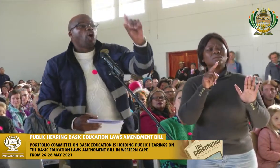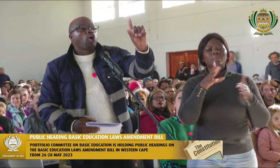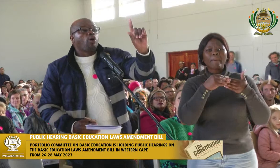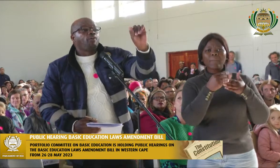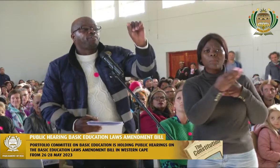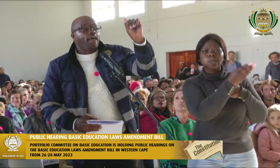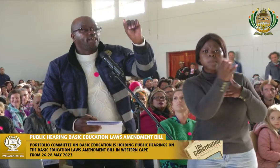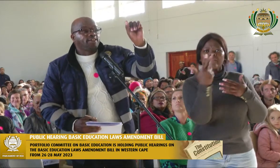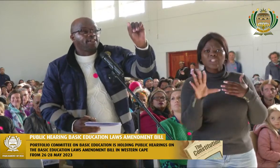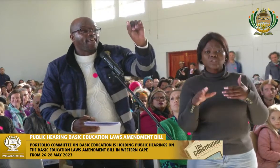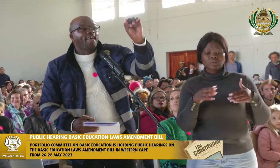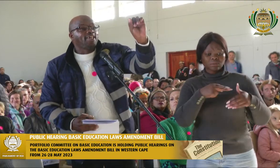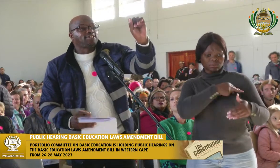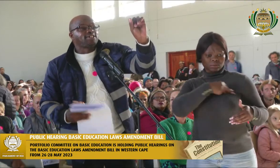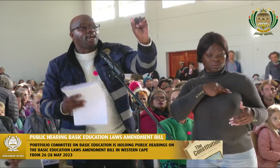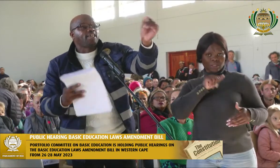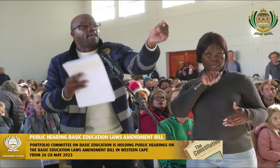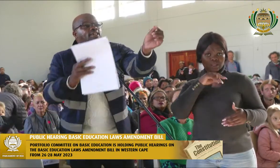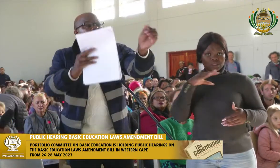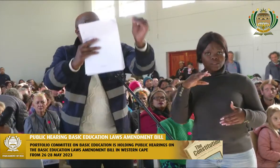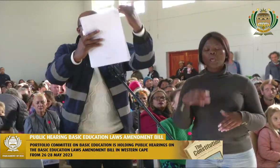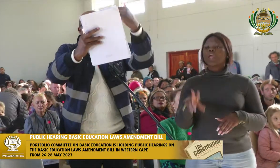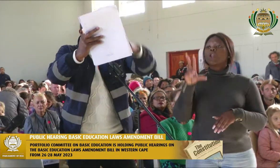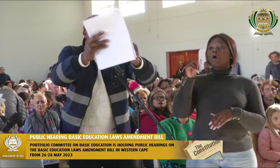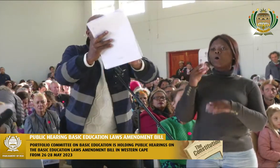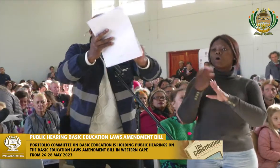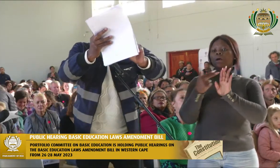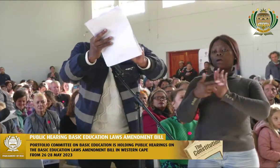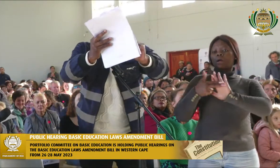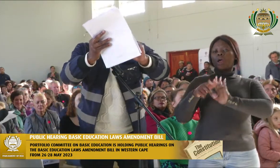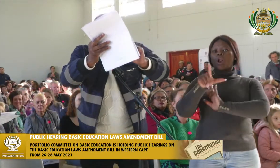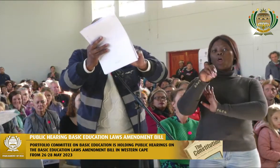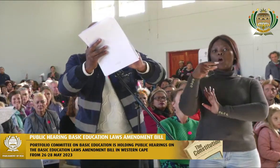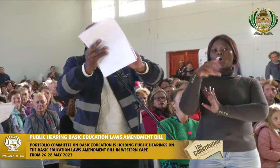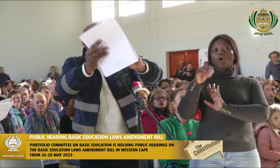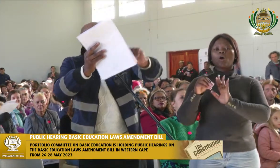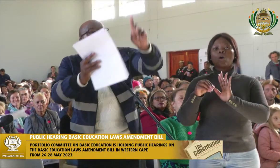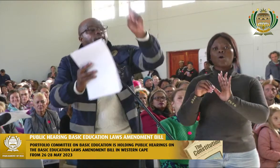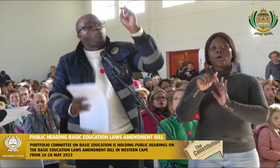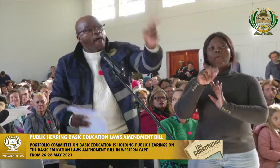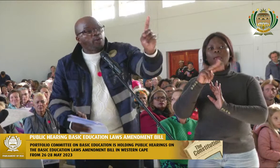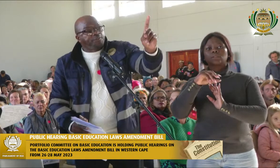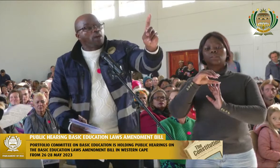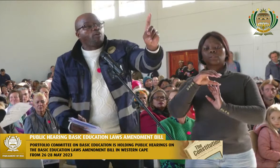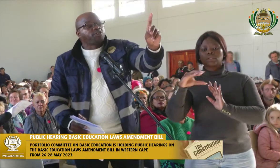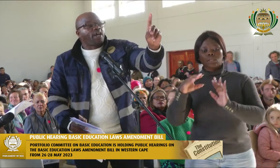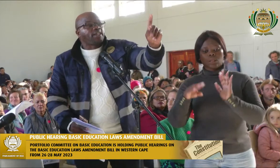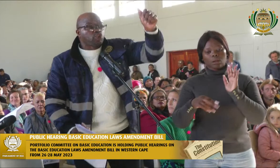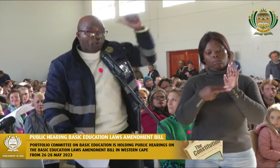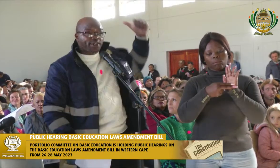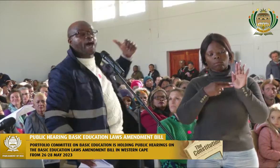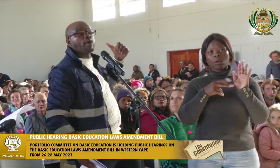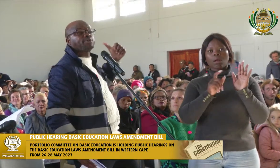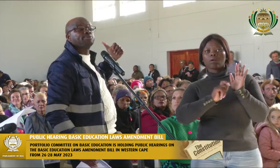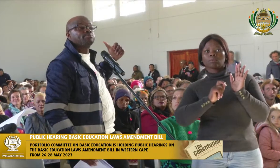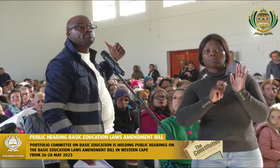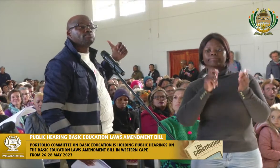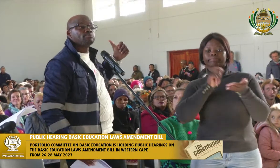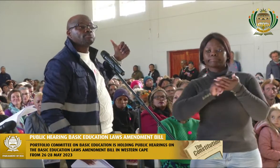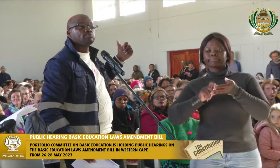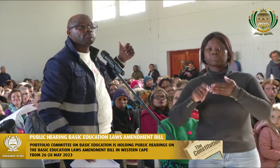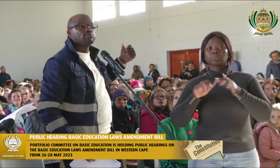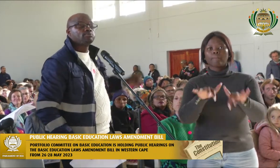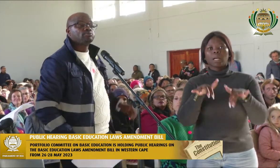he was the logo of the ANC, and then down the right hand parliamentary, and then one of the officials, he took it out.